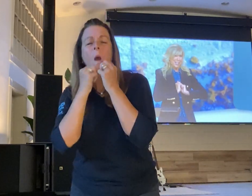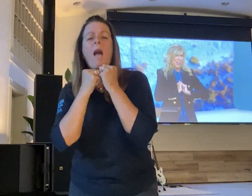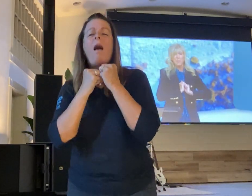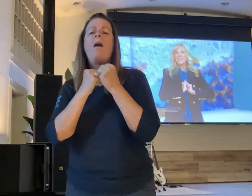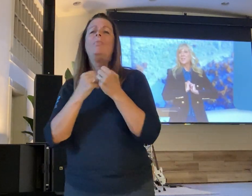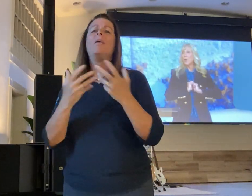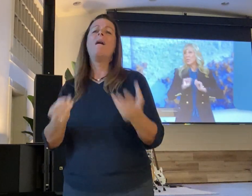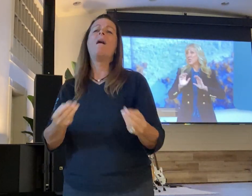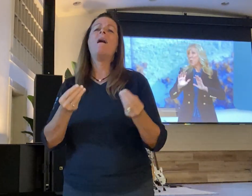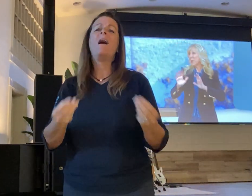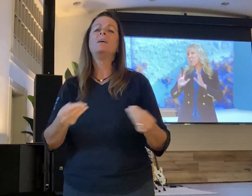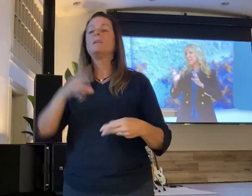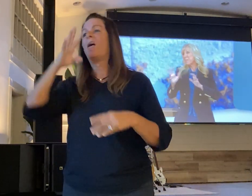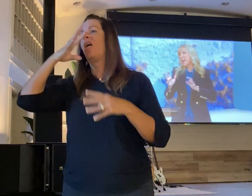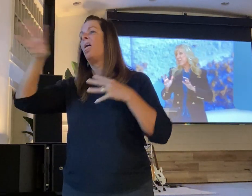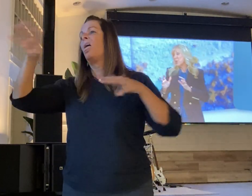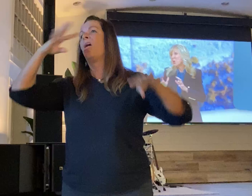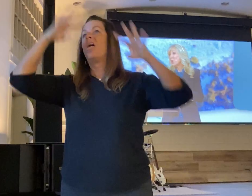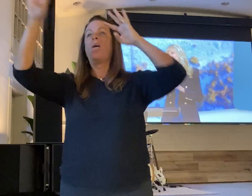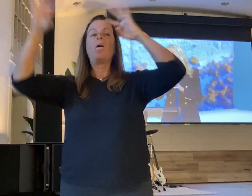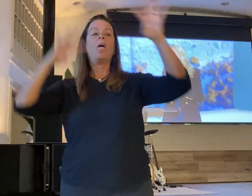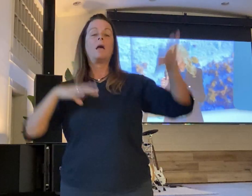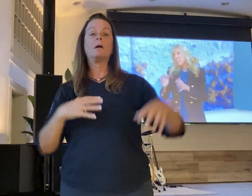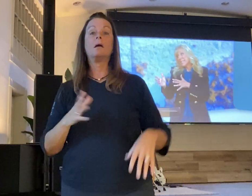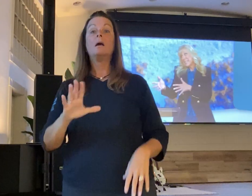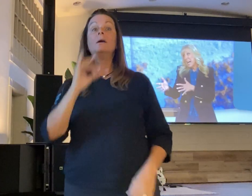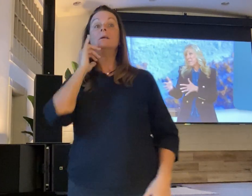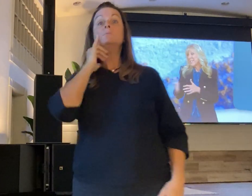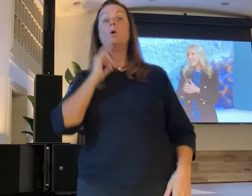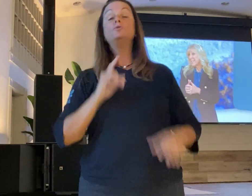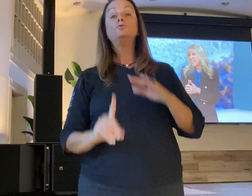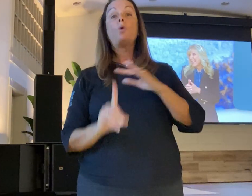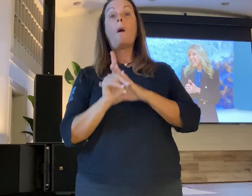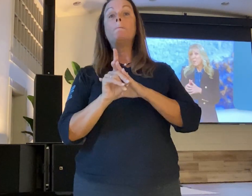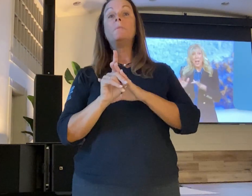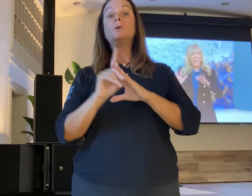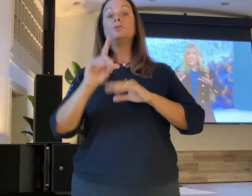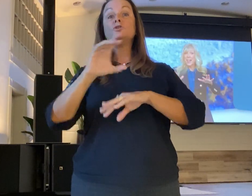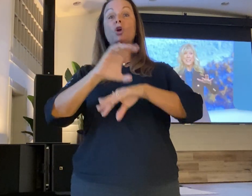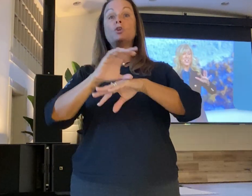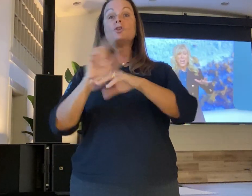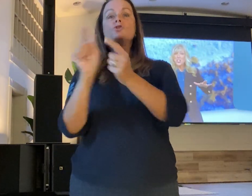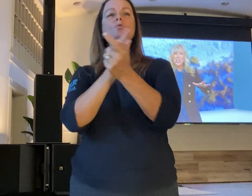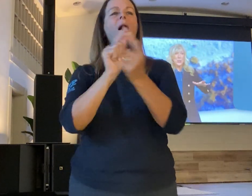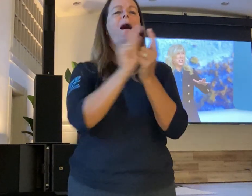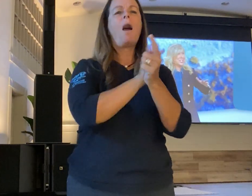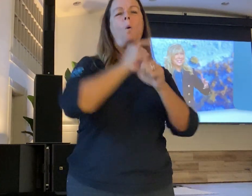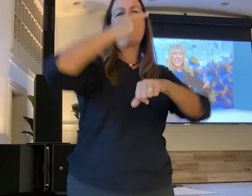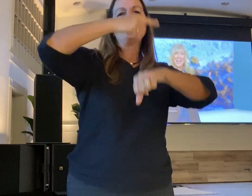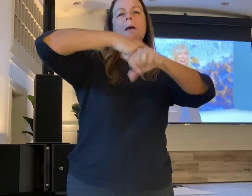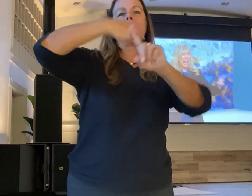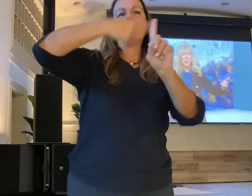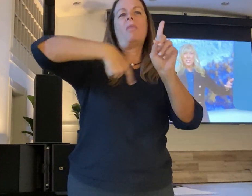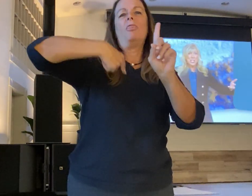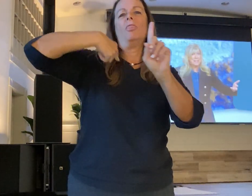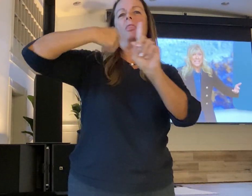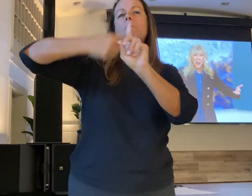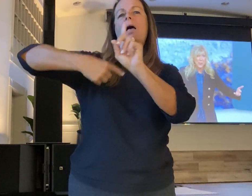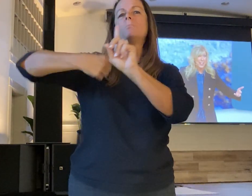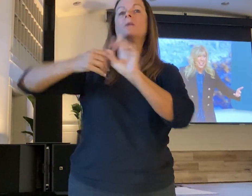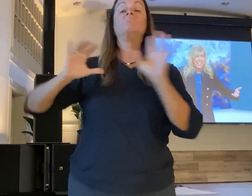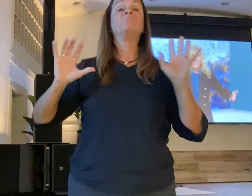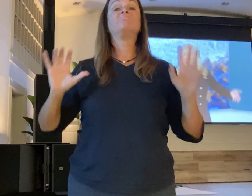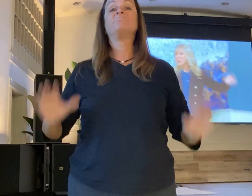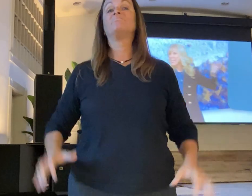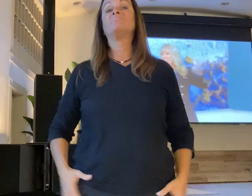it. Because if you only show up like once a month, you might miss the diamonds. And that's not to judge you, it's just to say, I don't